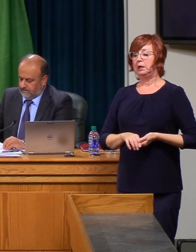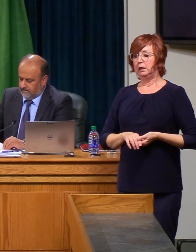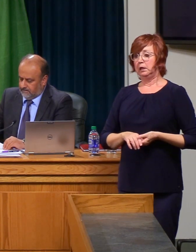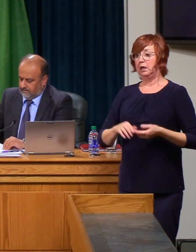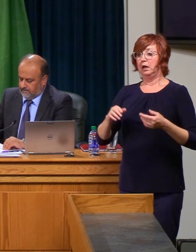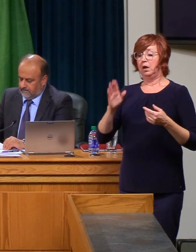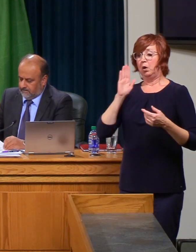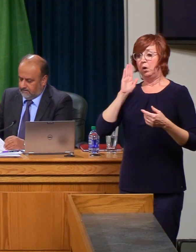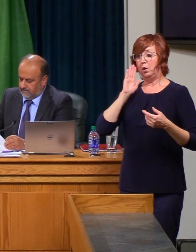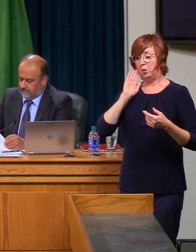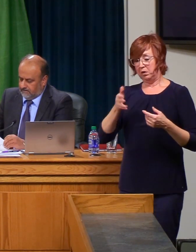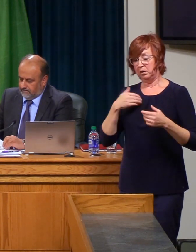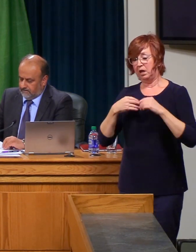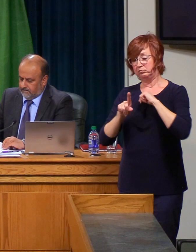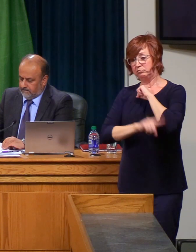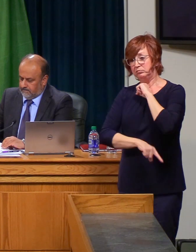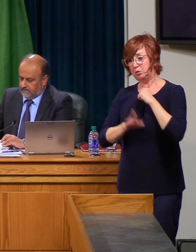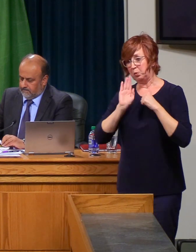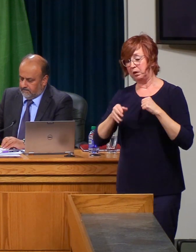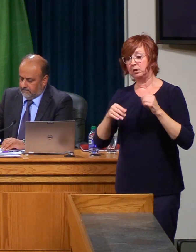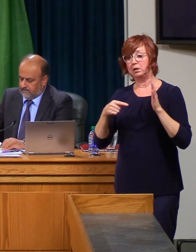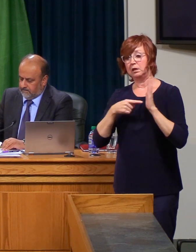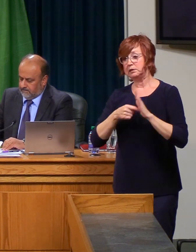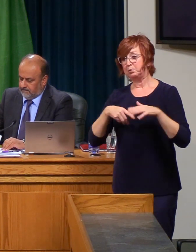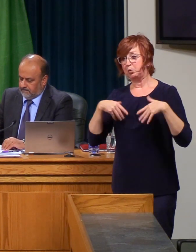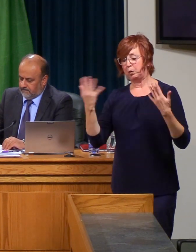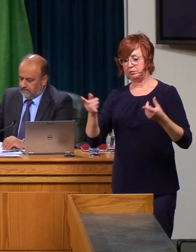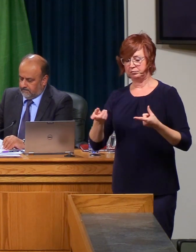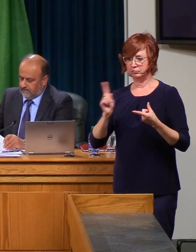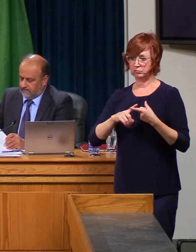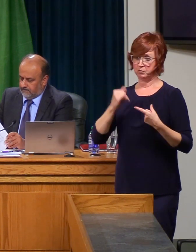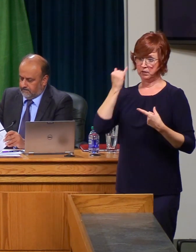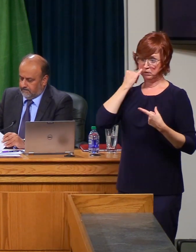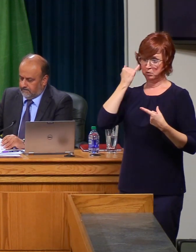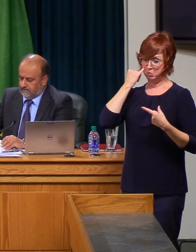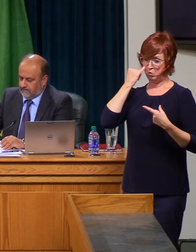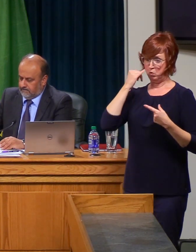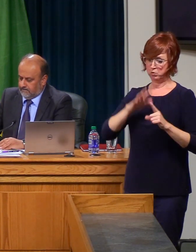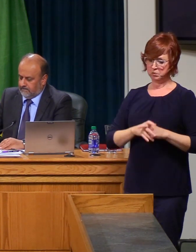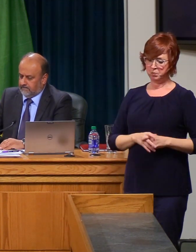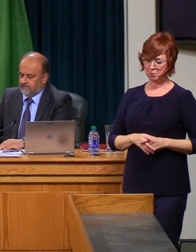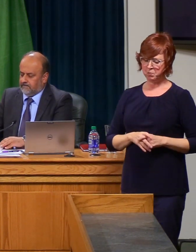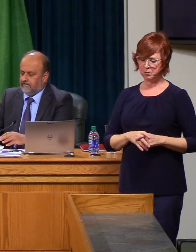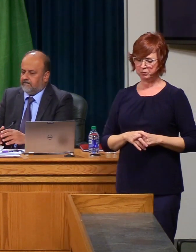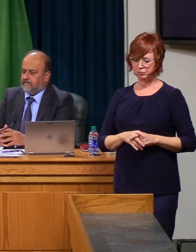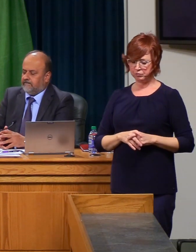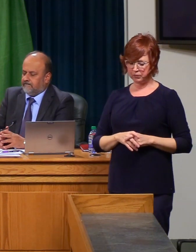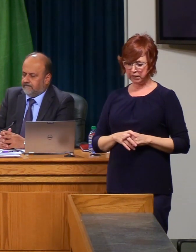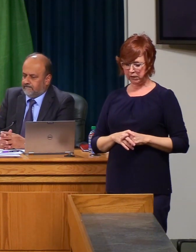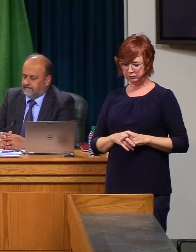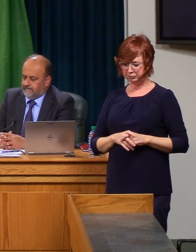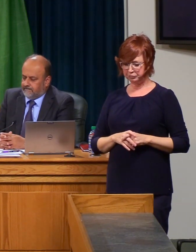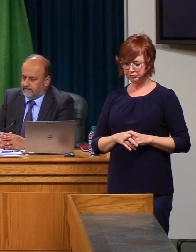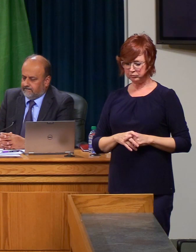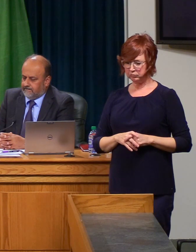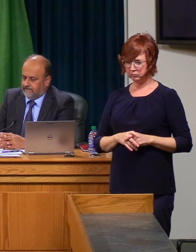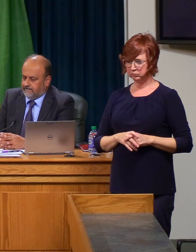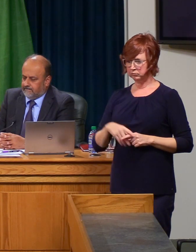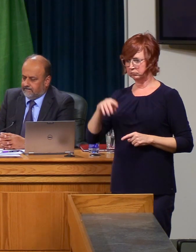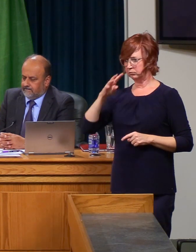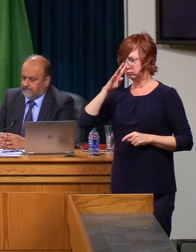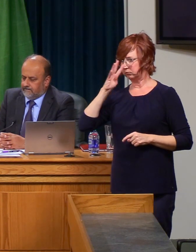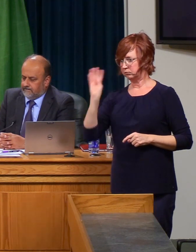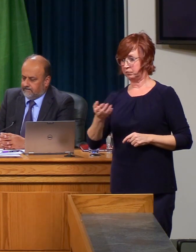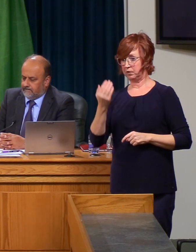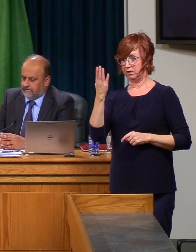penalties that would come into place. For example, if you were found to not be in compliance with